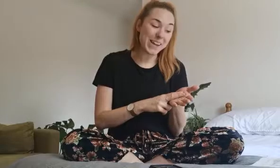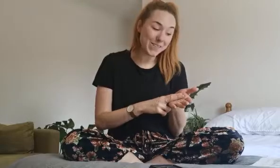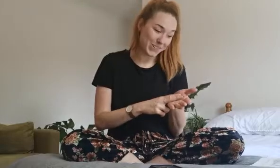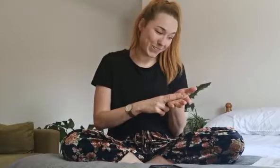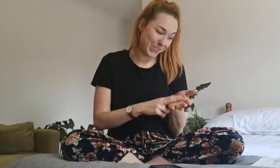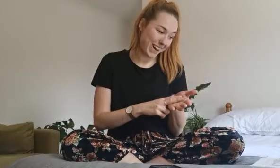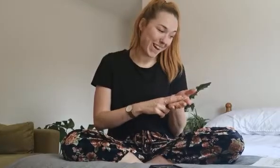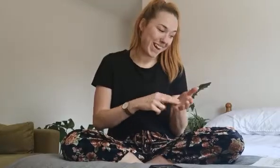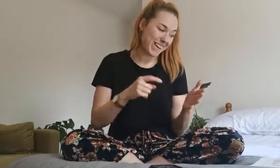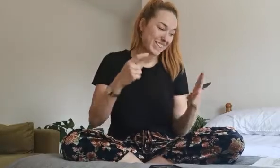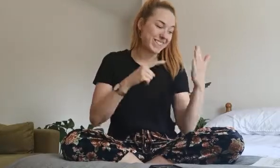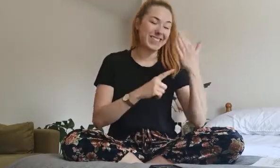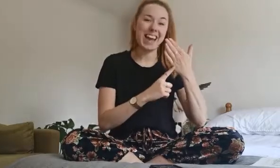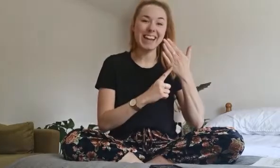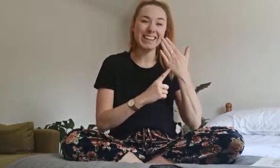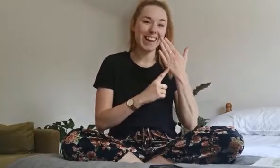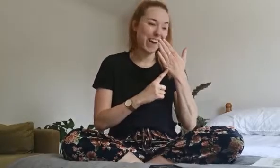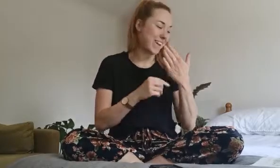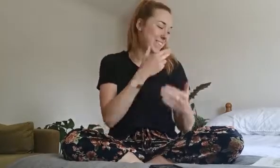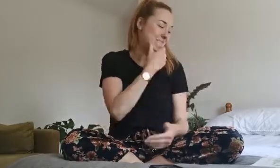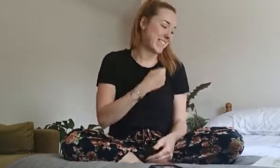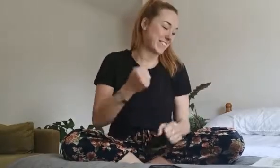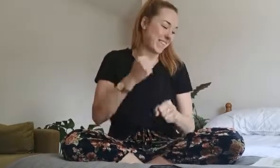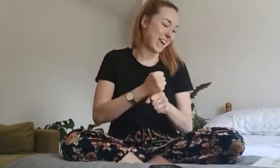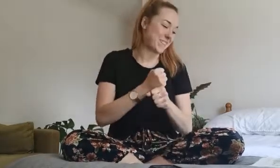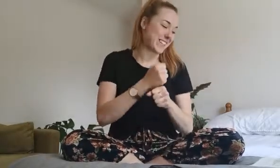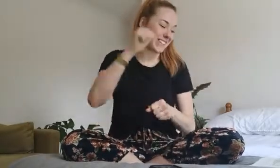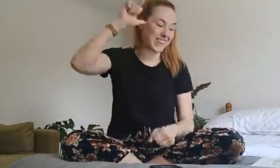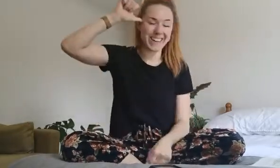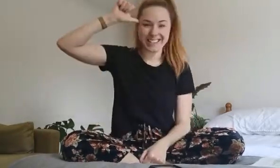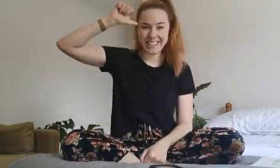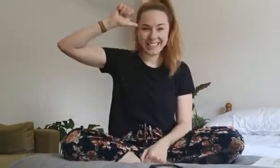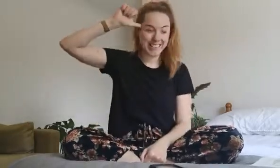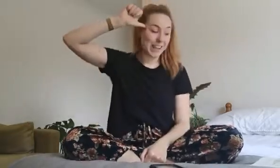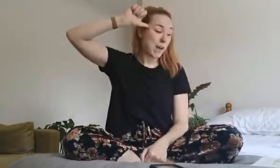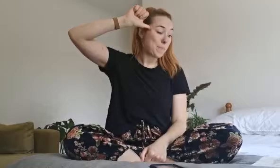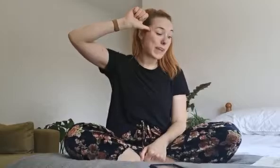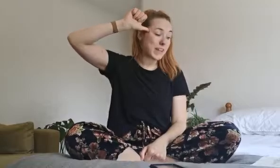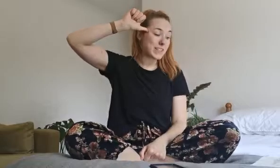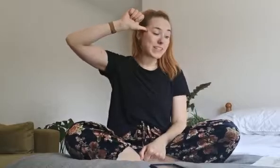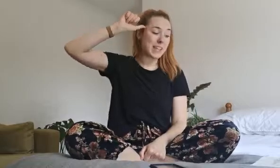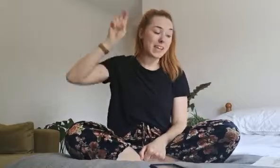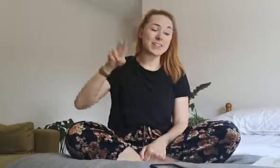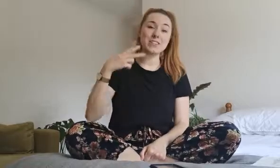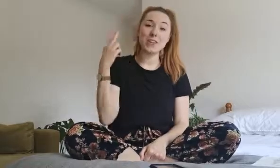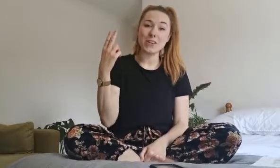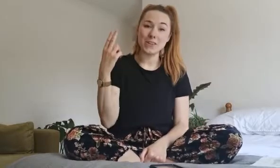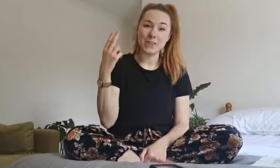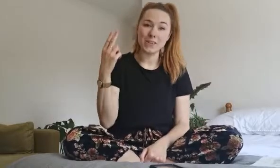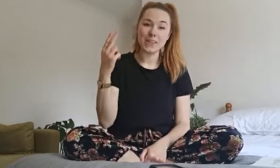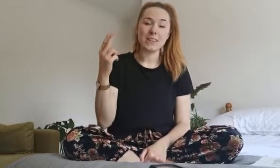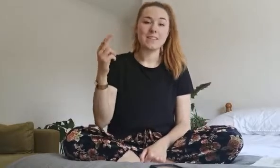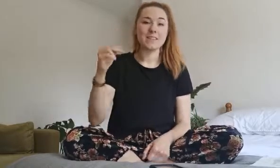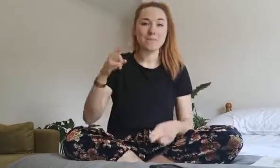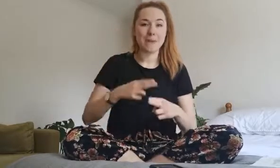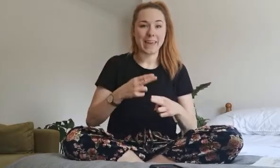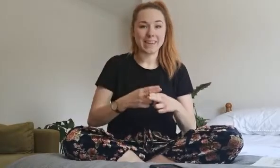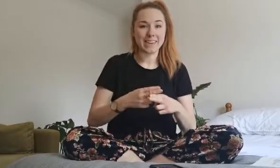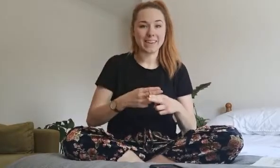We'll call her Tango, Mr. Gramsay decided, because it takes two to make